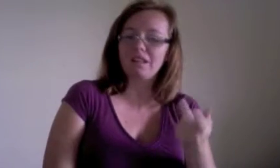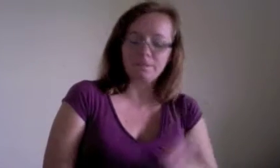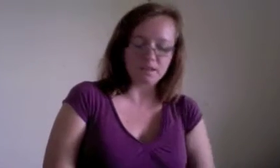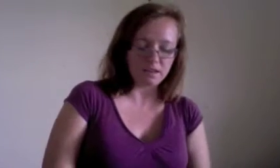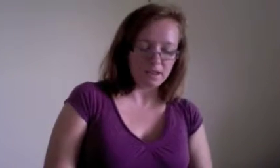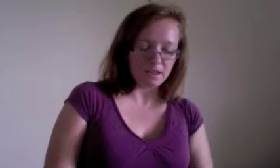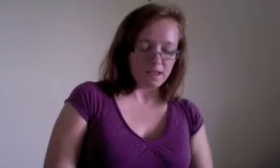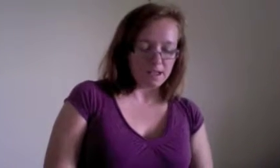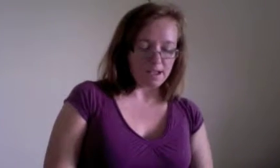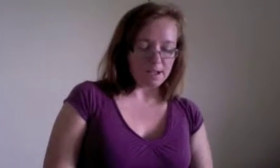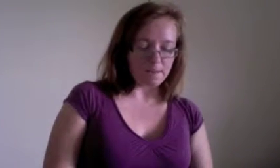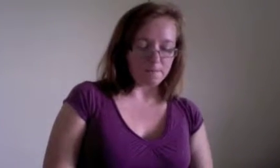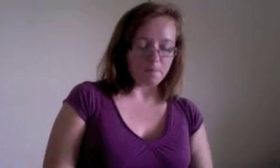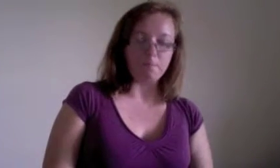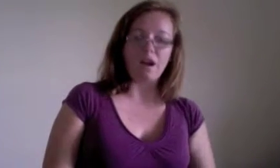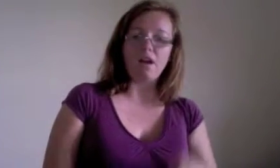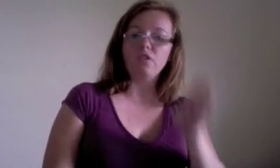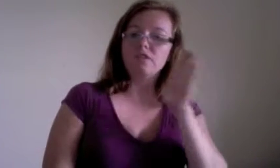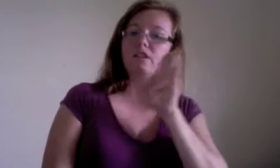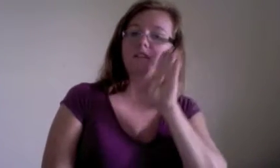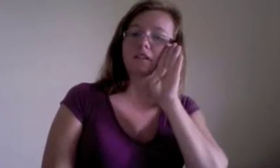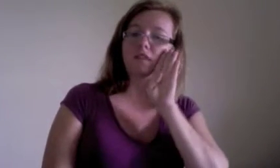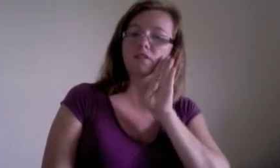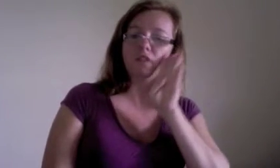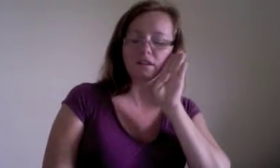lipstick. Brown is down the side of your face.